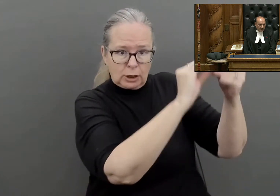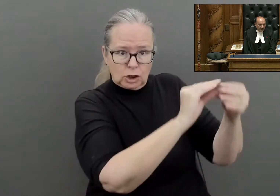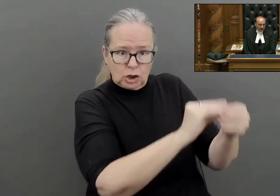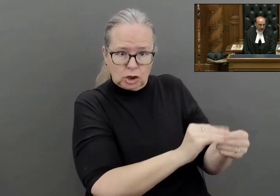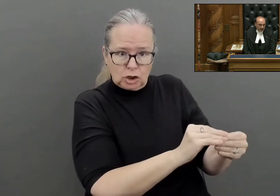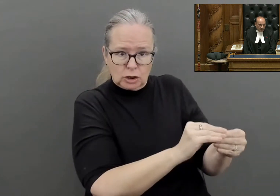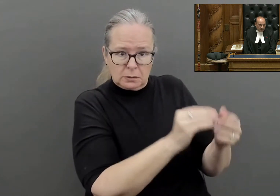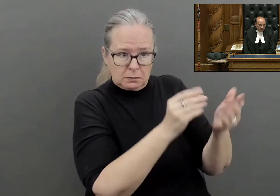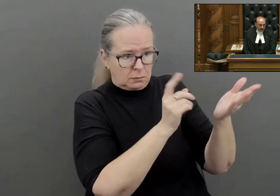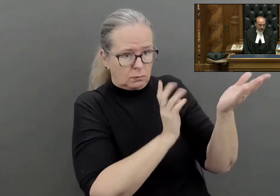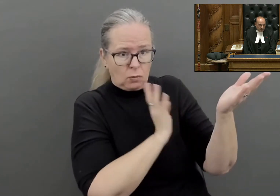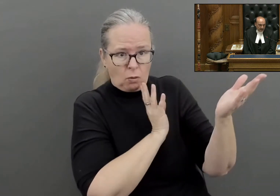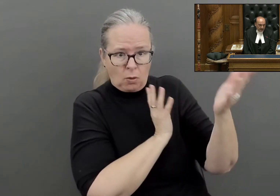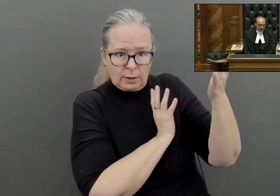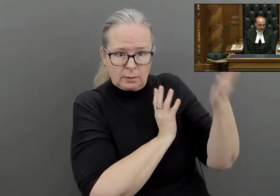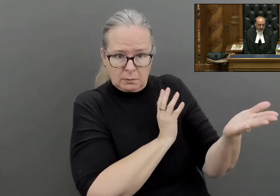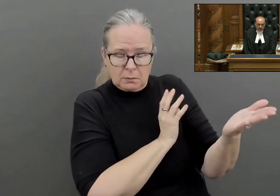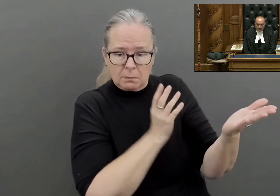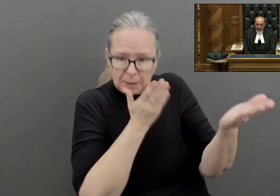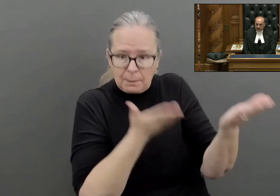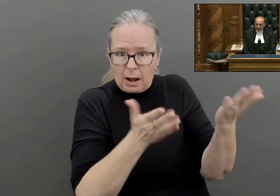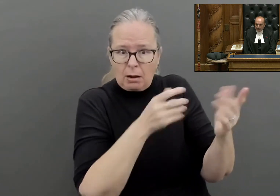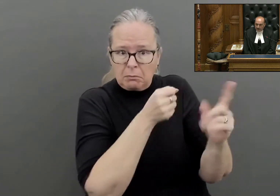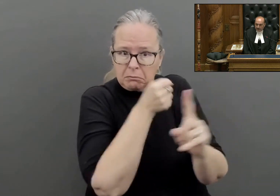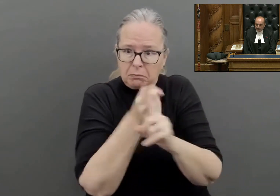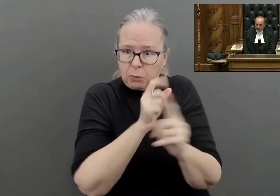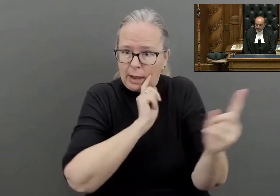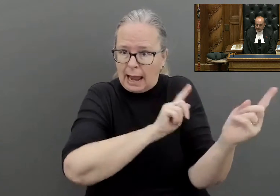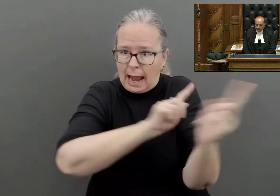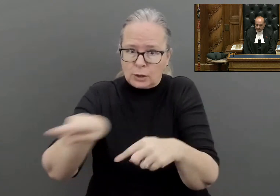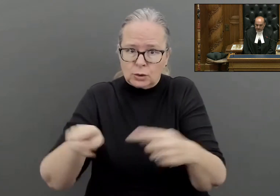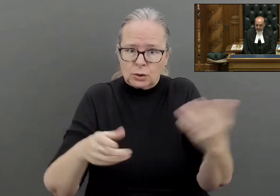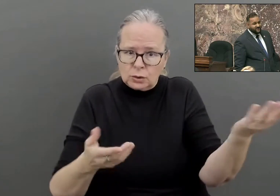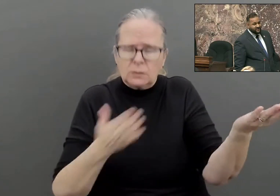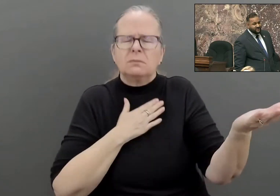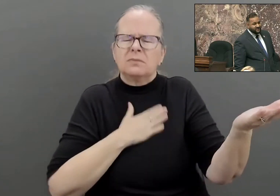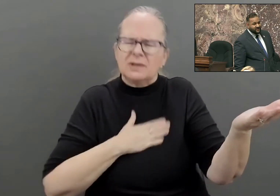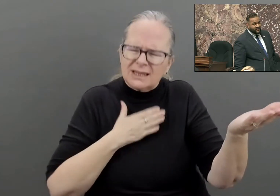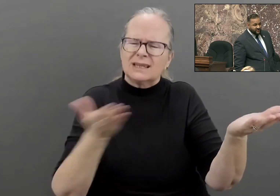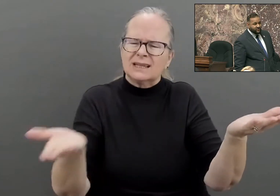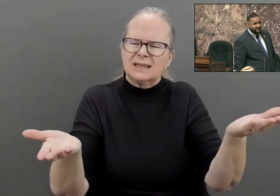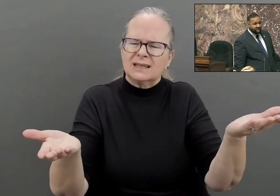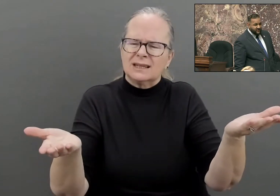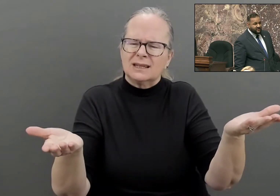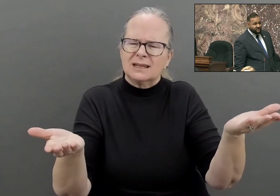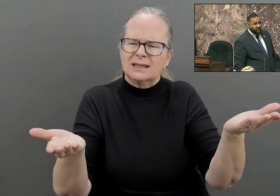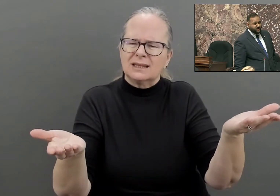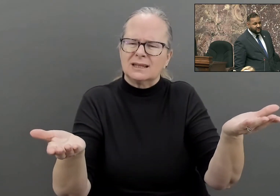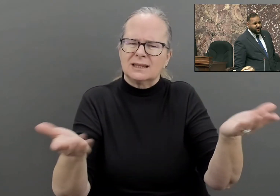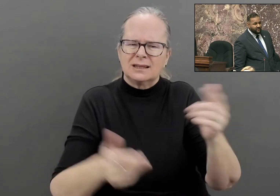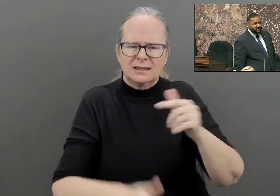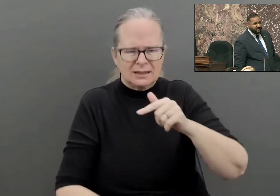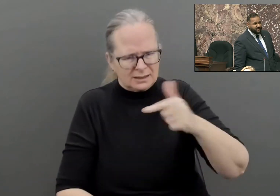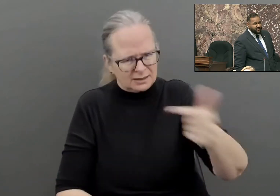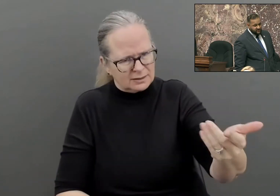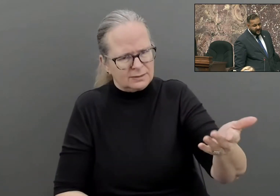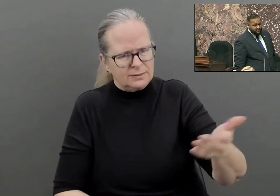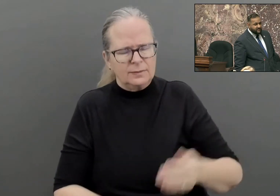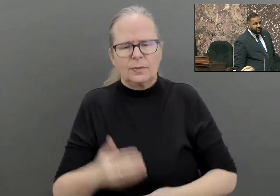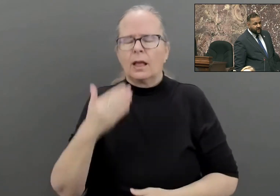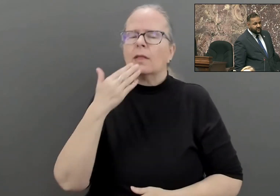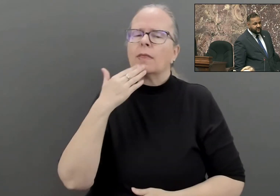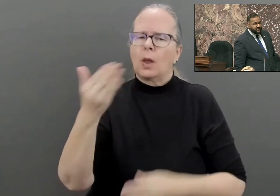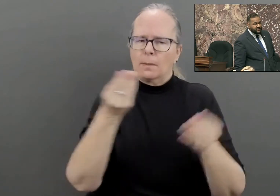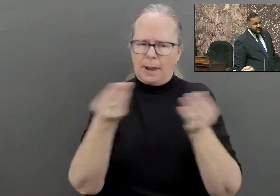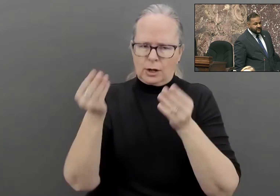it'll be greatly appreciated. Minister. Thanks very much, Mr. Speaker. Forestry is a very important topic, and I'm glad the